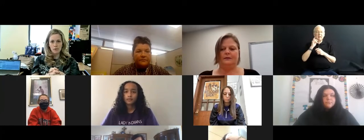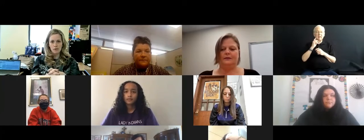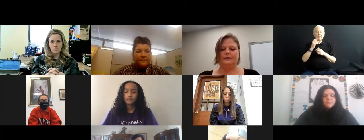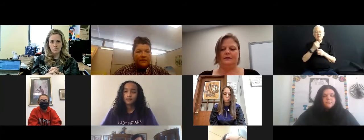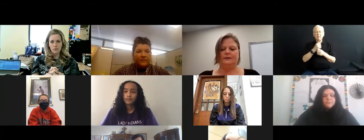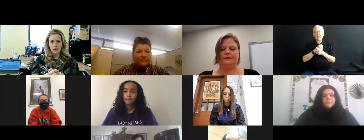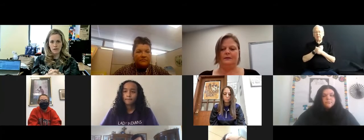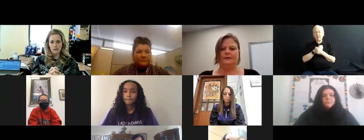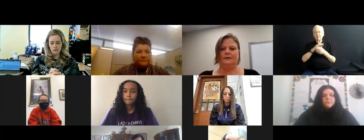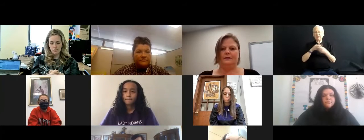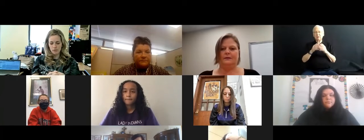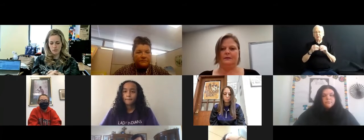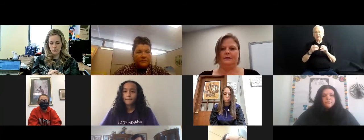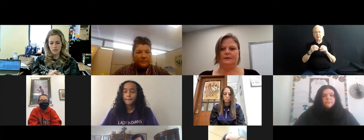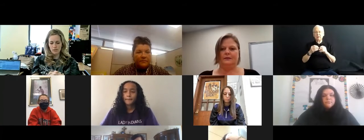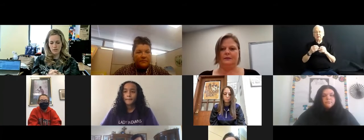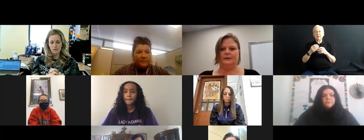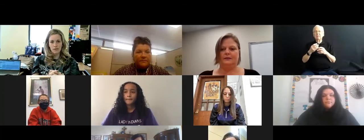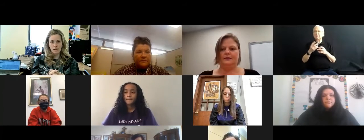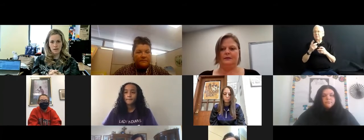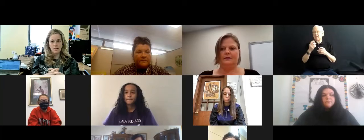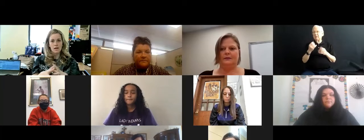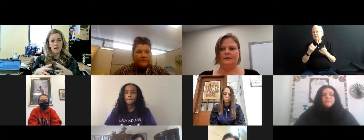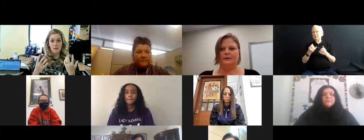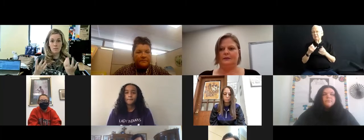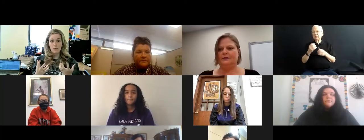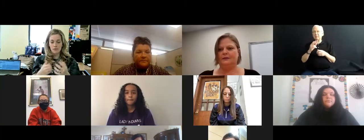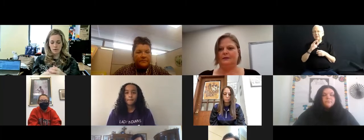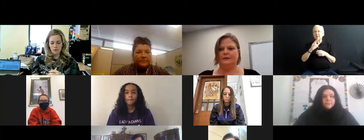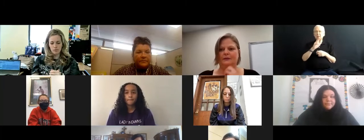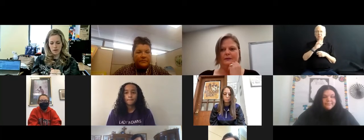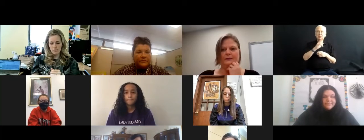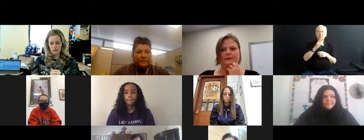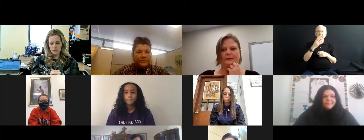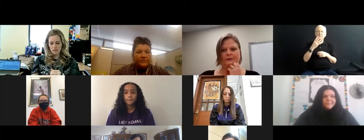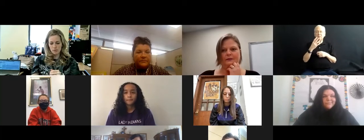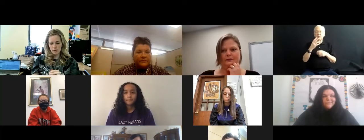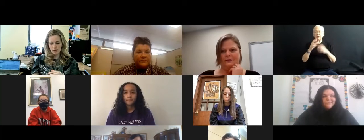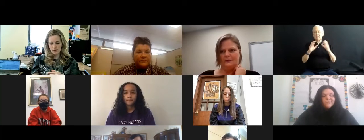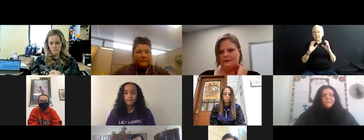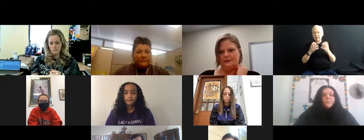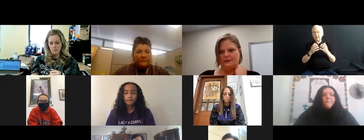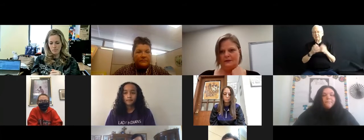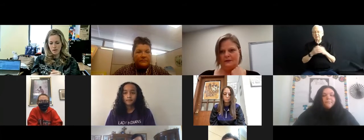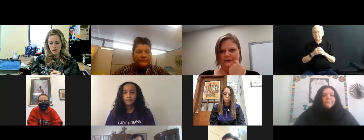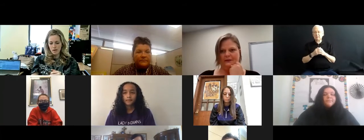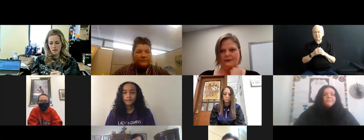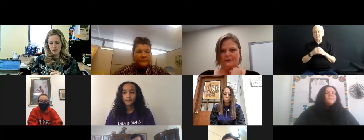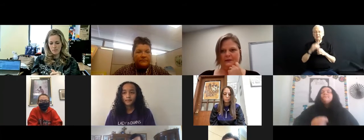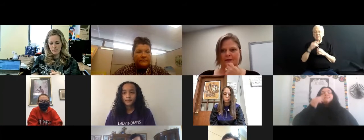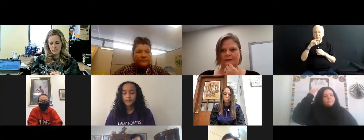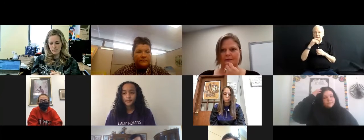do this in my 3 and 4 class at least once or twice a year, that the kids come up with their own ABC stories.